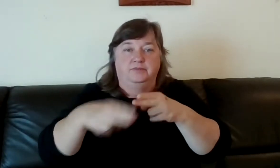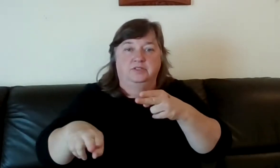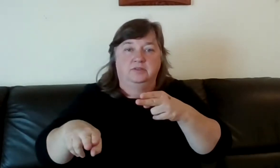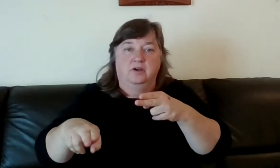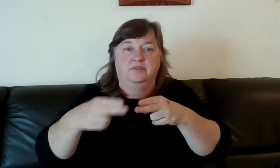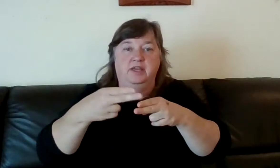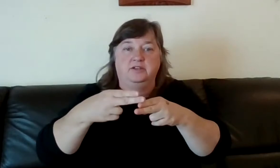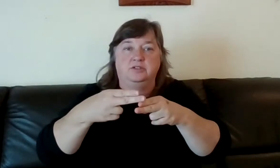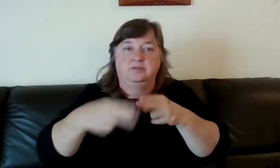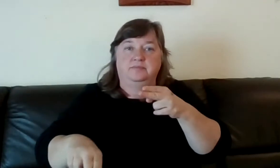just off the edge.